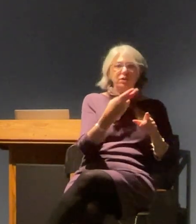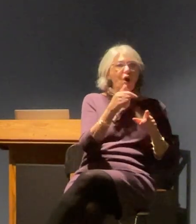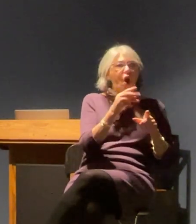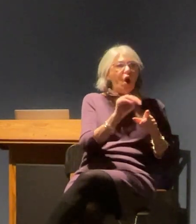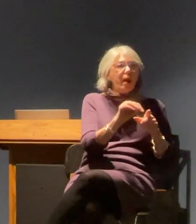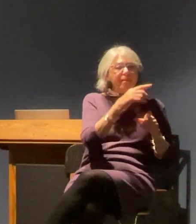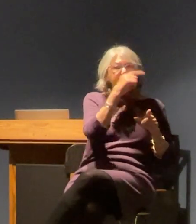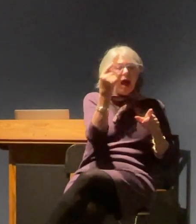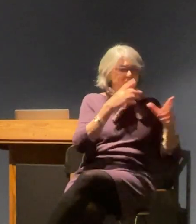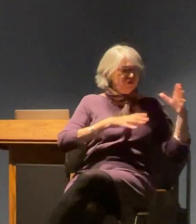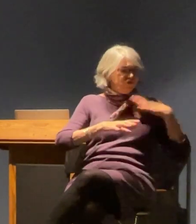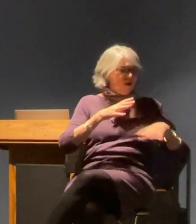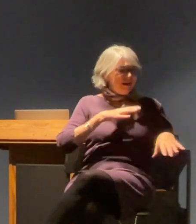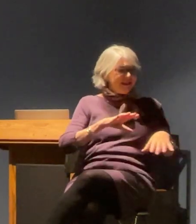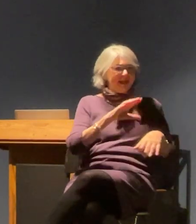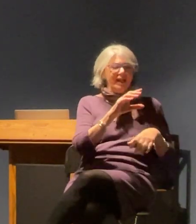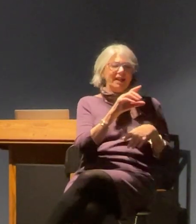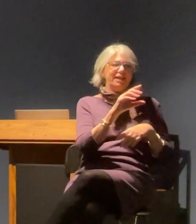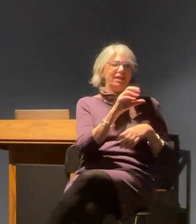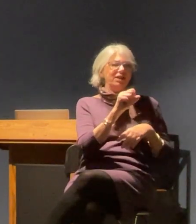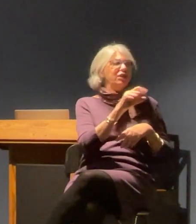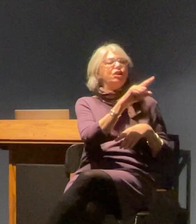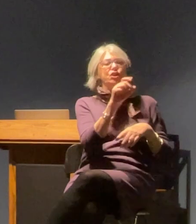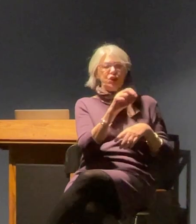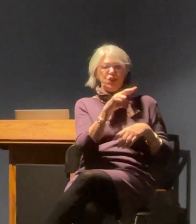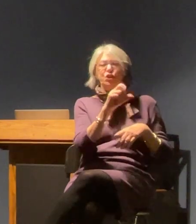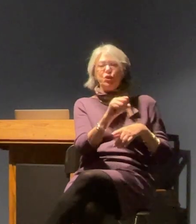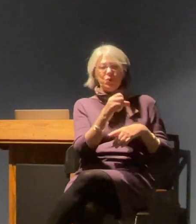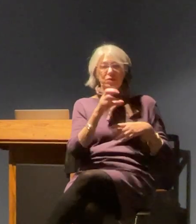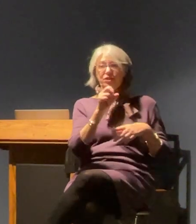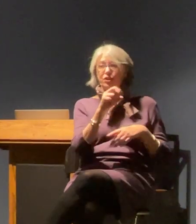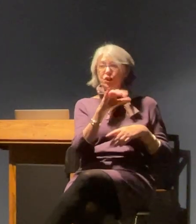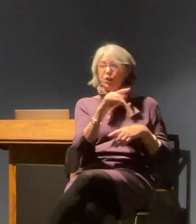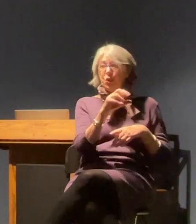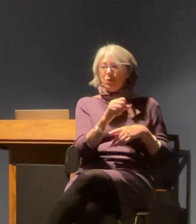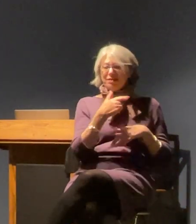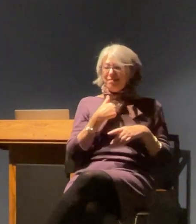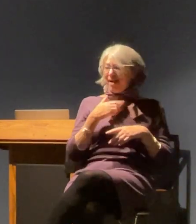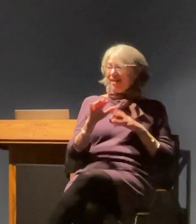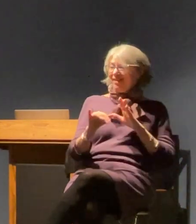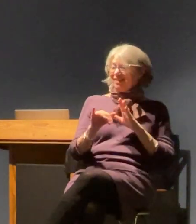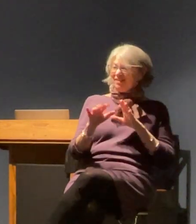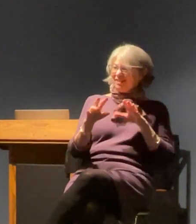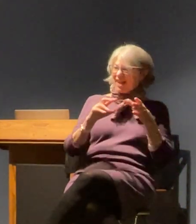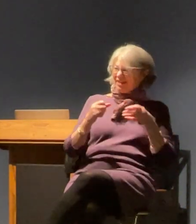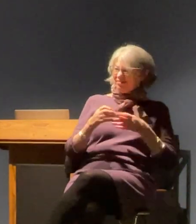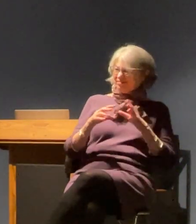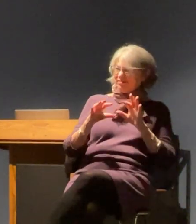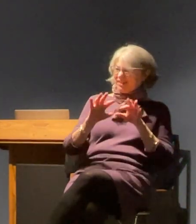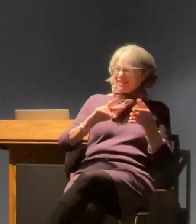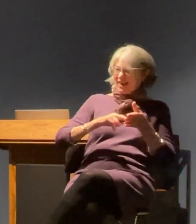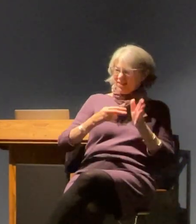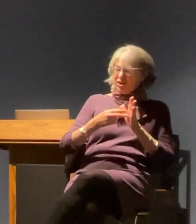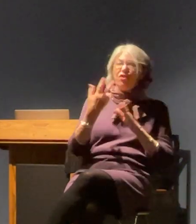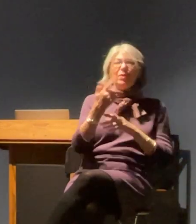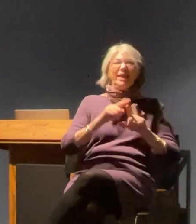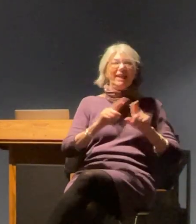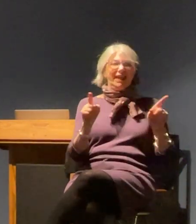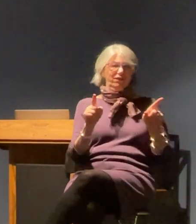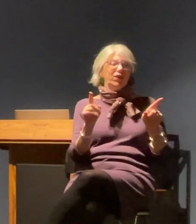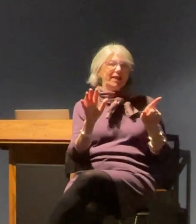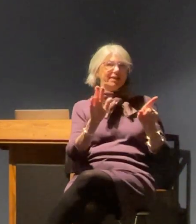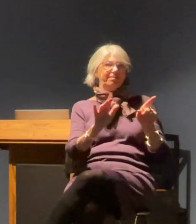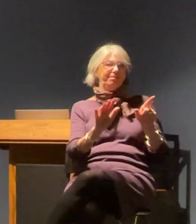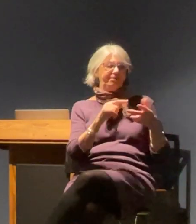right? Blacks were dressing in zoot suits. It was interesting. So my definition of ghetto fashion has three different factions, right? Three